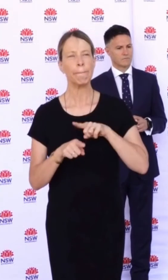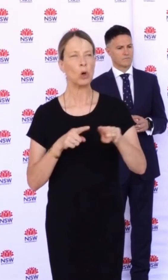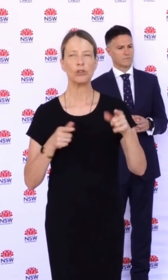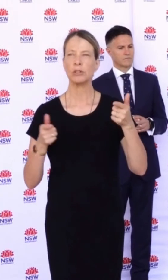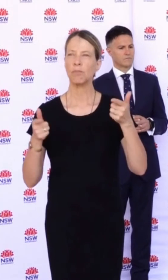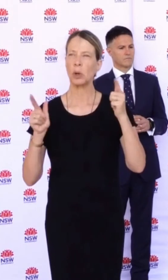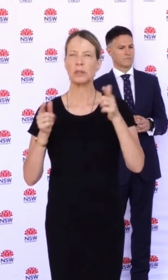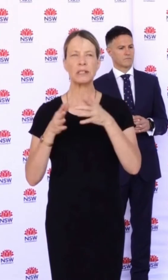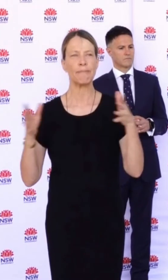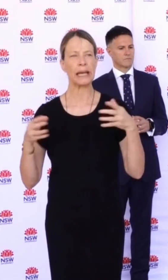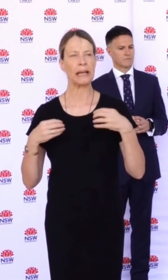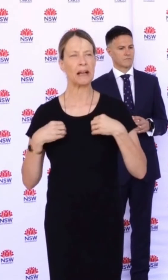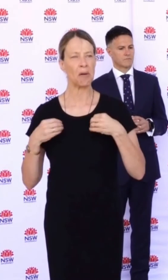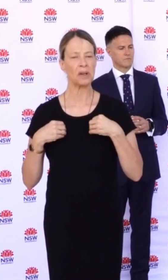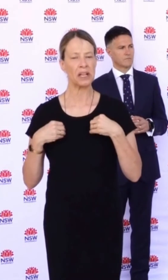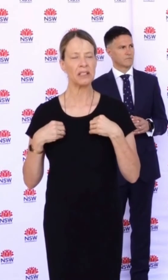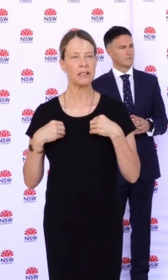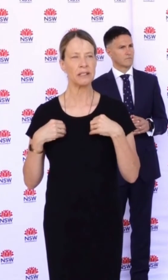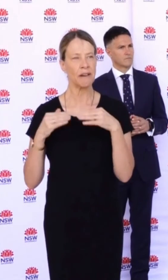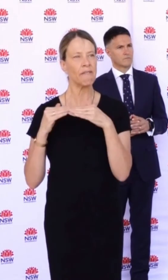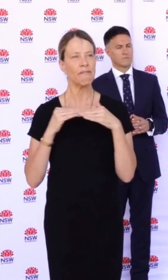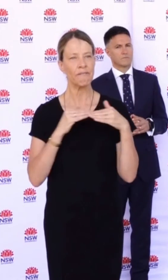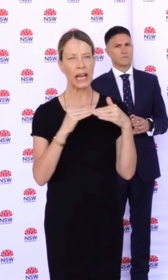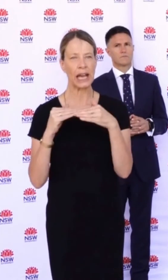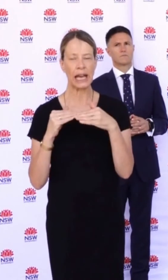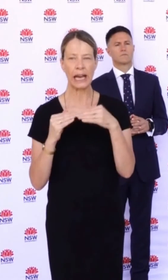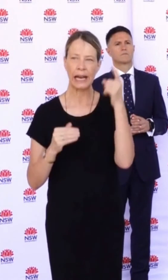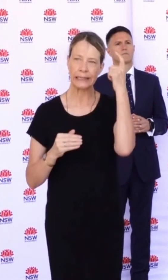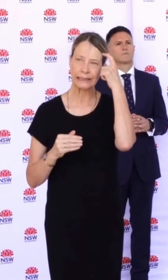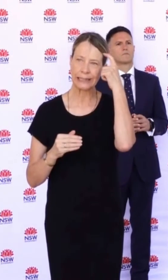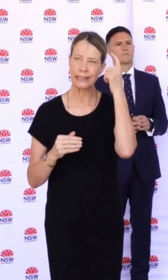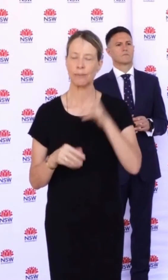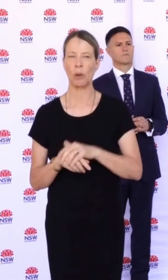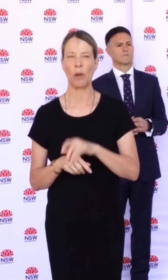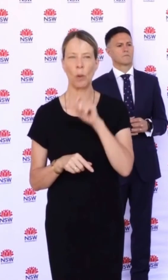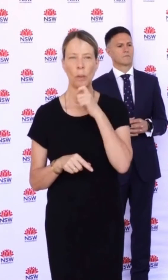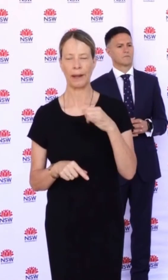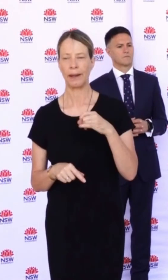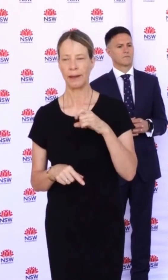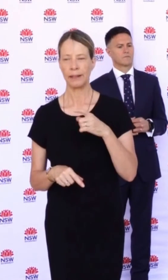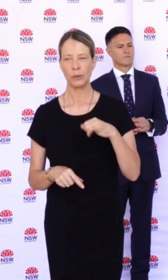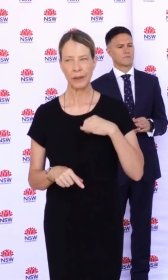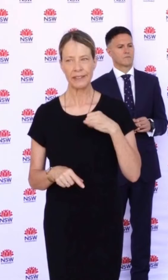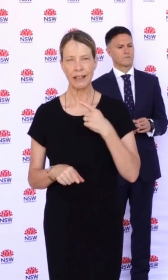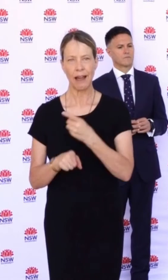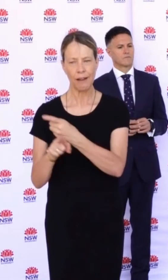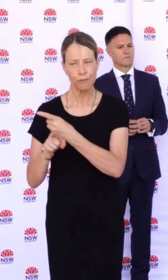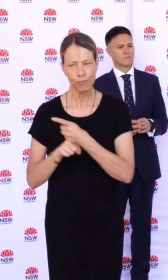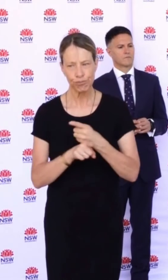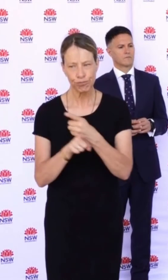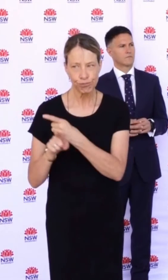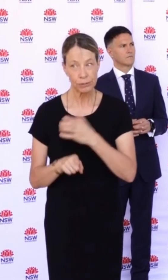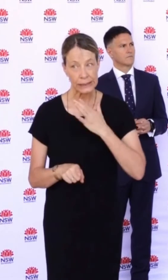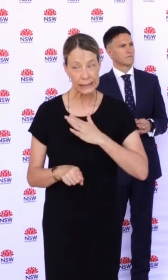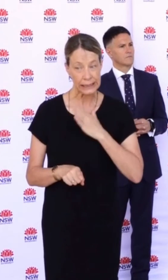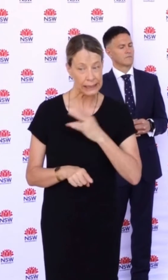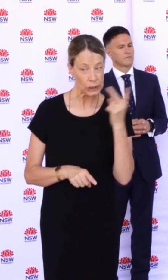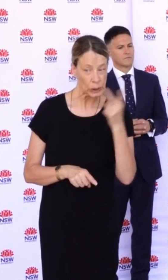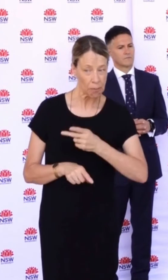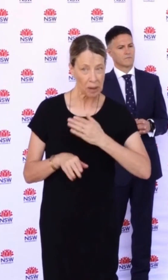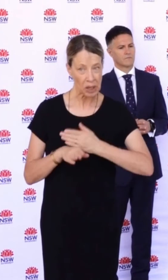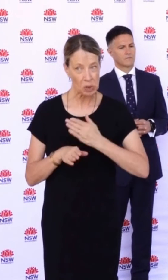them. But that order's now changed. We see no reason to actually change the current arrangements, which largely leave it